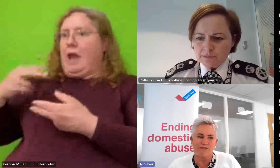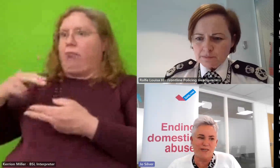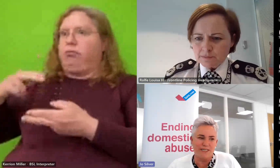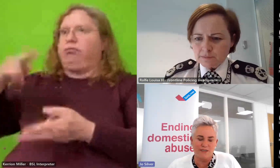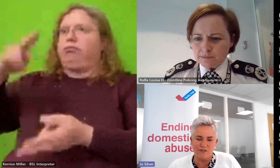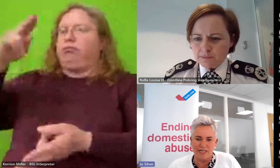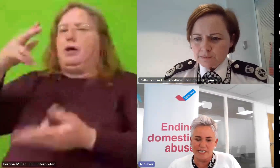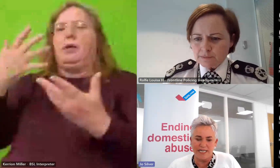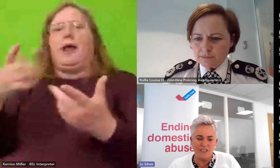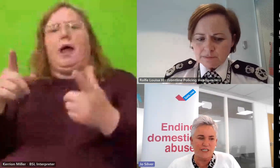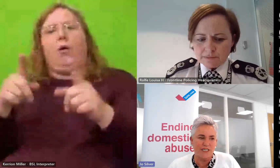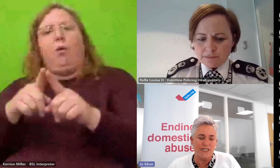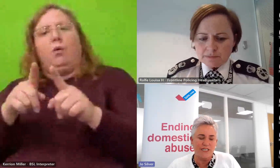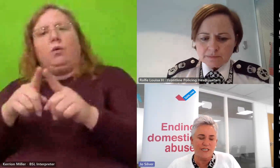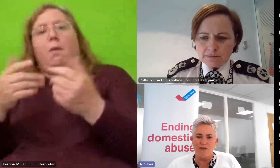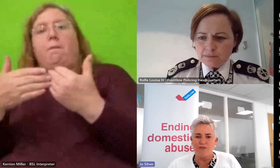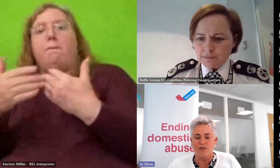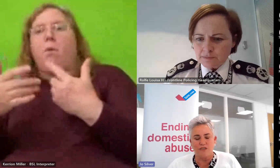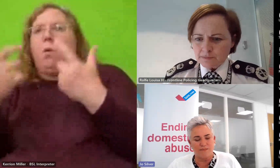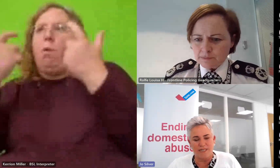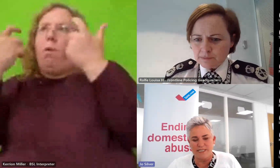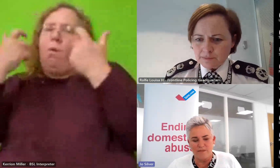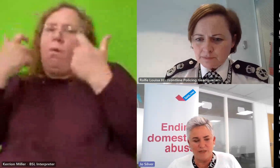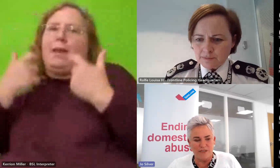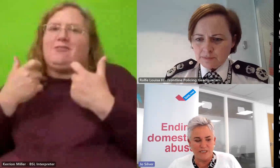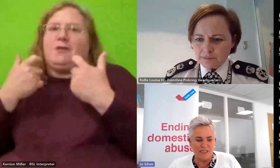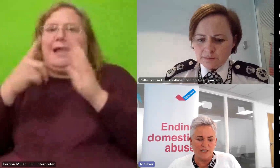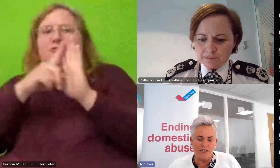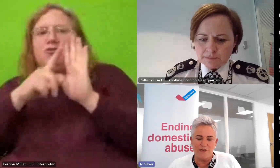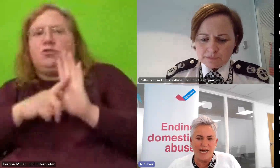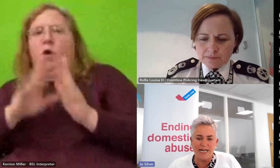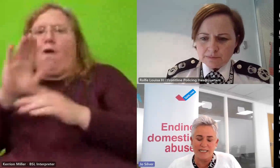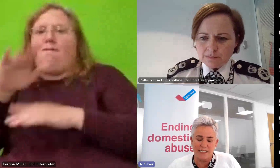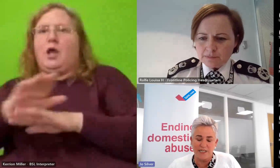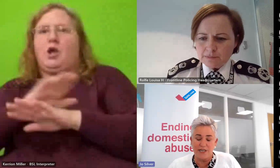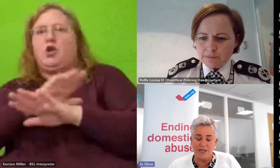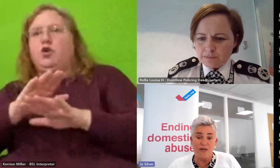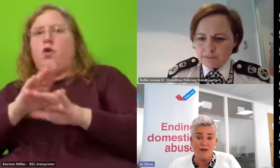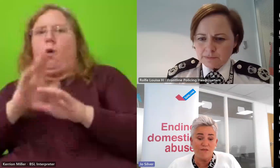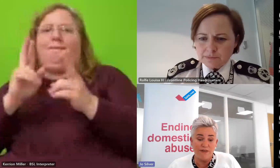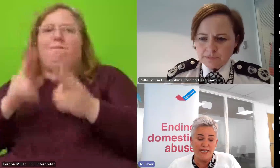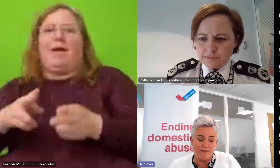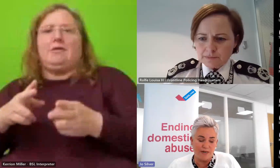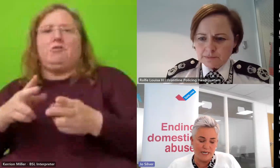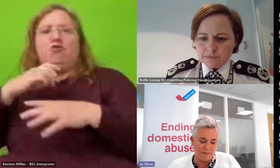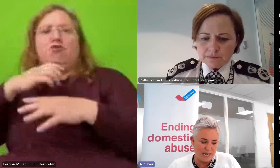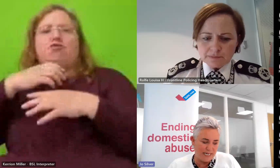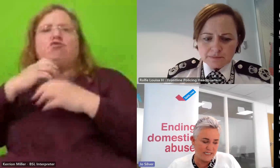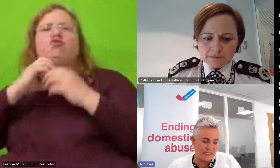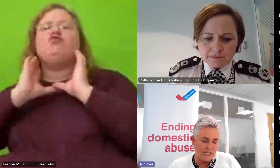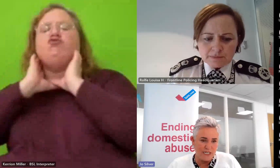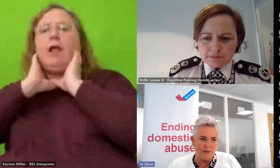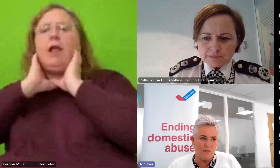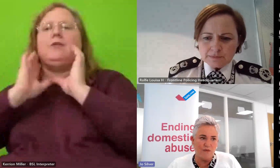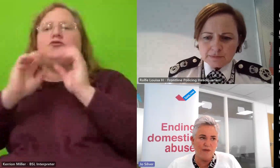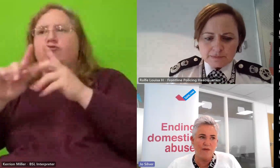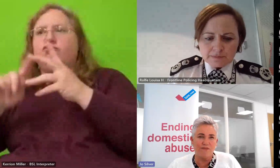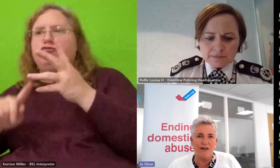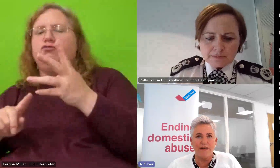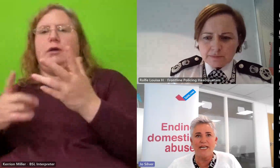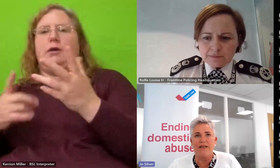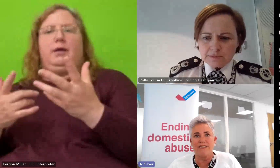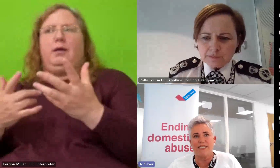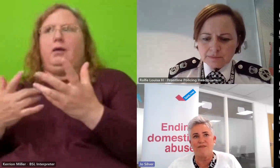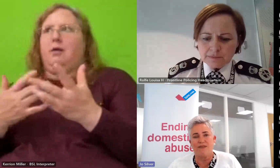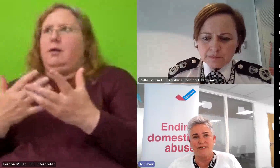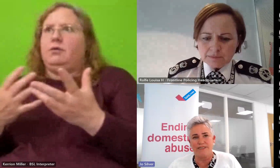around non-fatal strangulation. We've got domestic abuse, the new act, you know, we are really running at pace. So what we